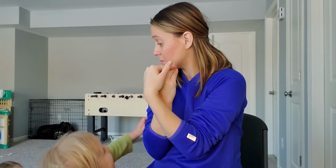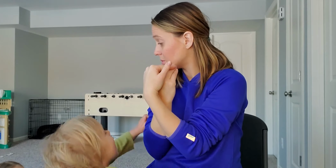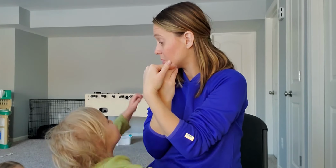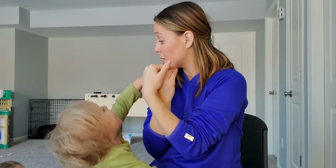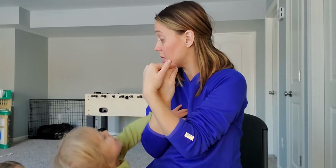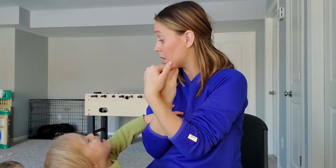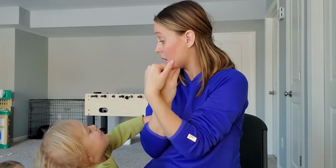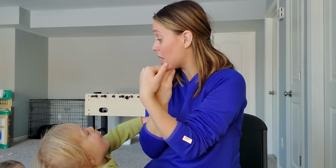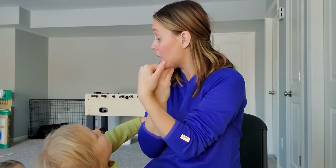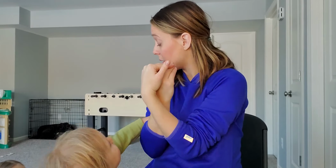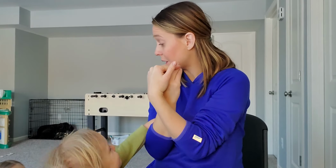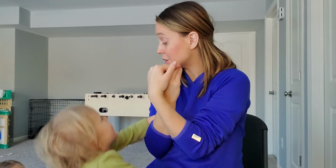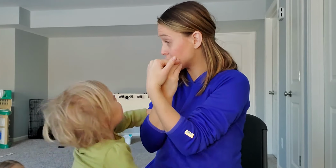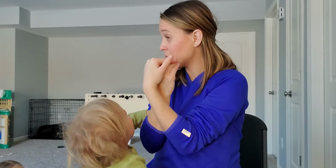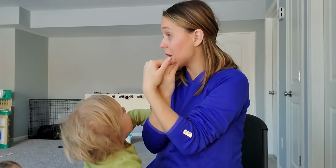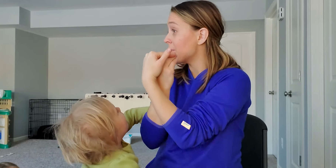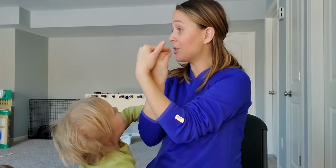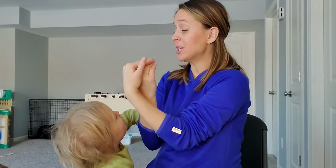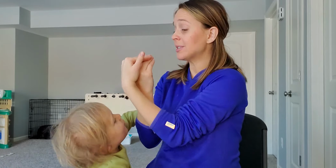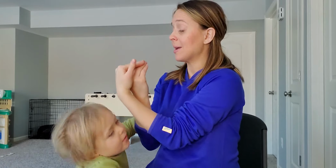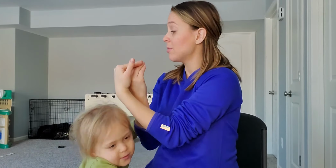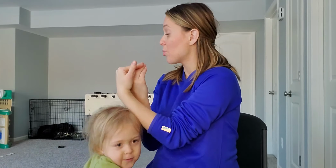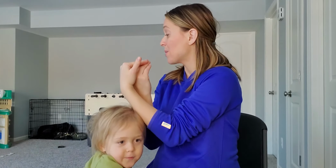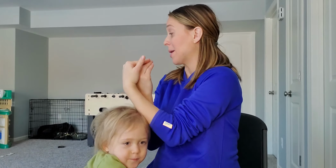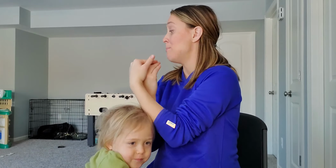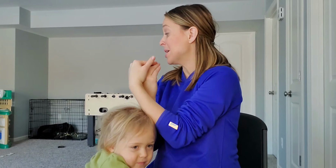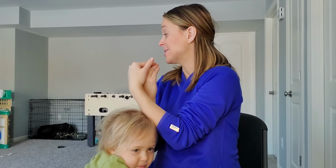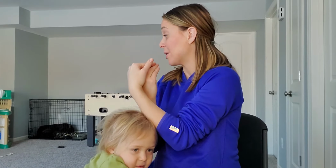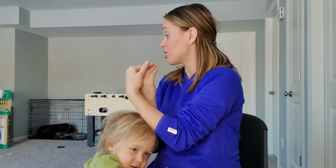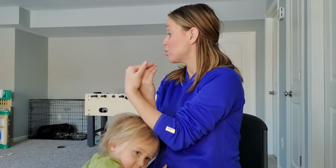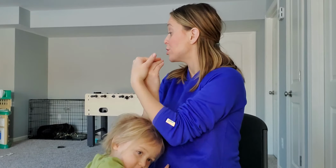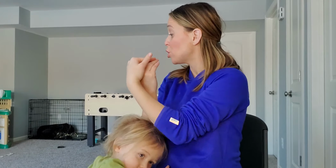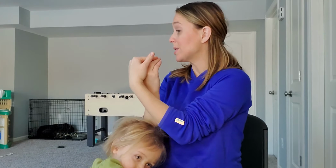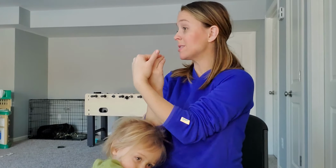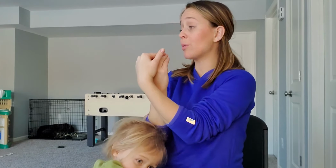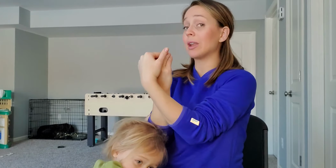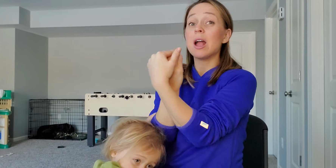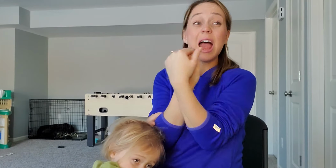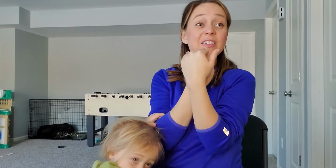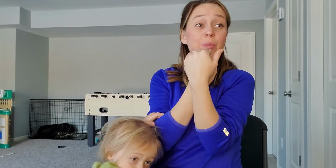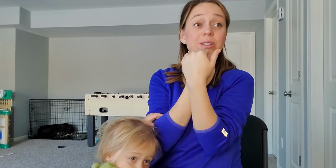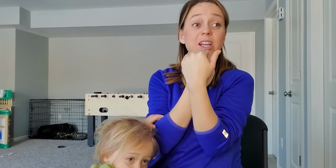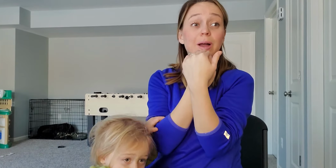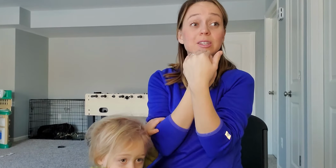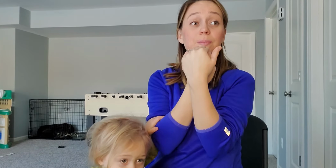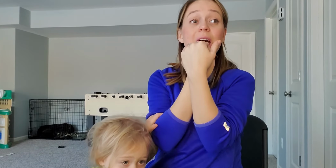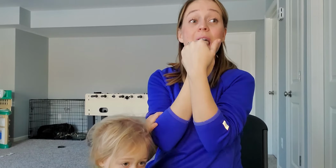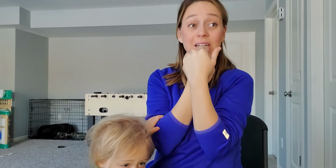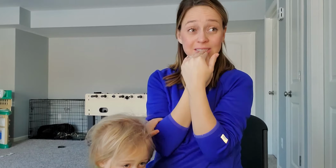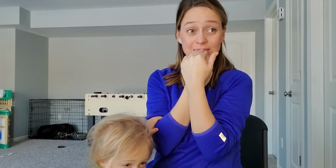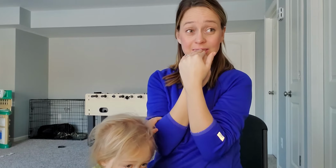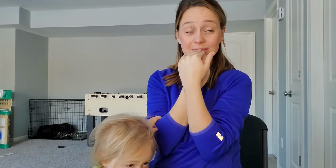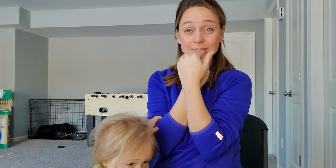One piece of bread. I mean, I usually just do one bread. And one apple. That's one apple. But this time, we're going to make a big sandwich. Two pieces of bread. And then we're going to take a bite. Yeah, sit down.